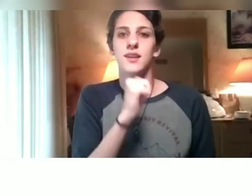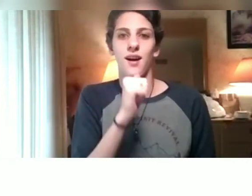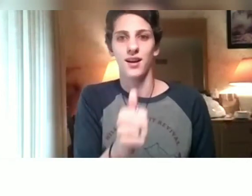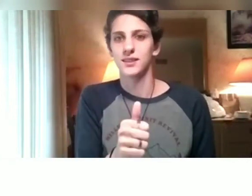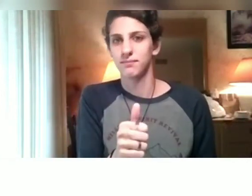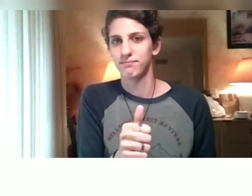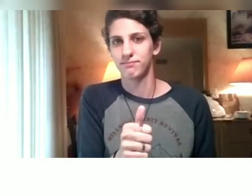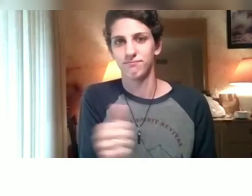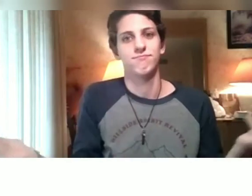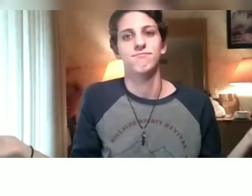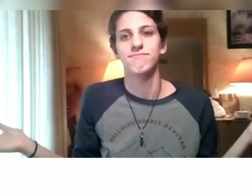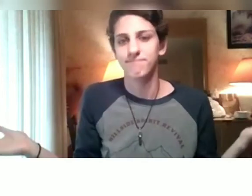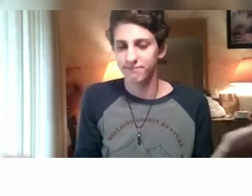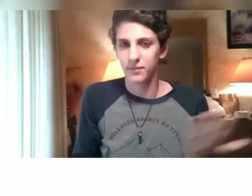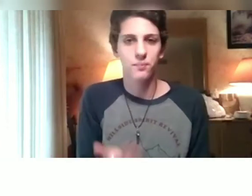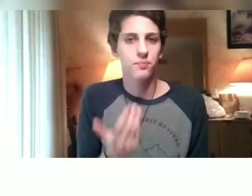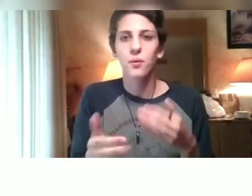She's not.